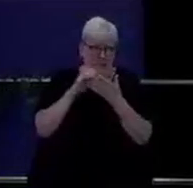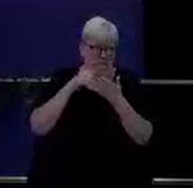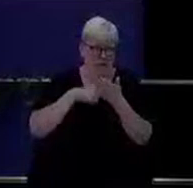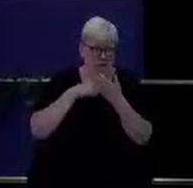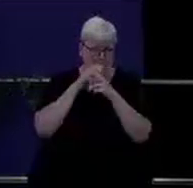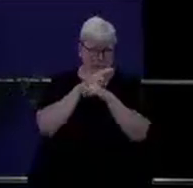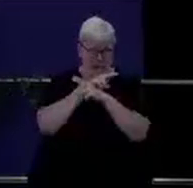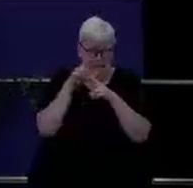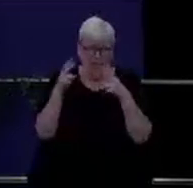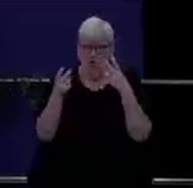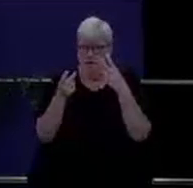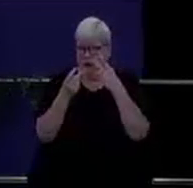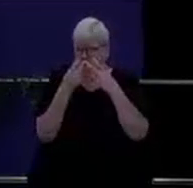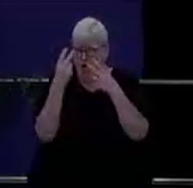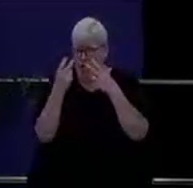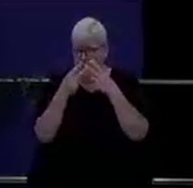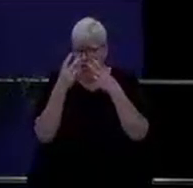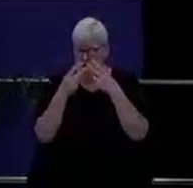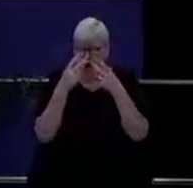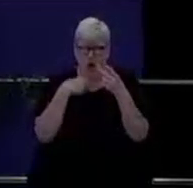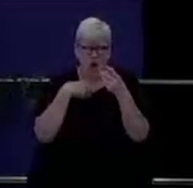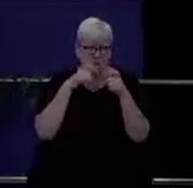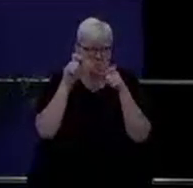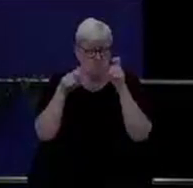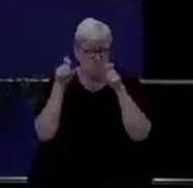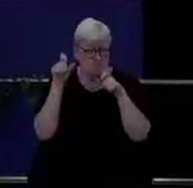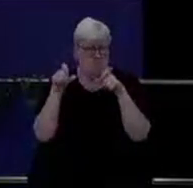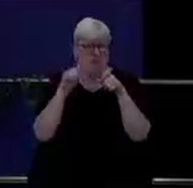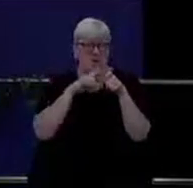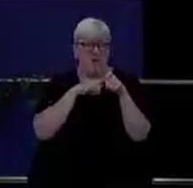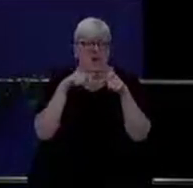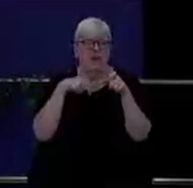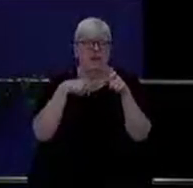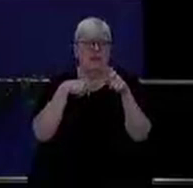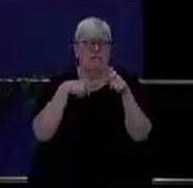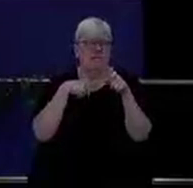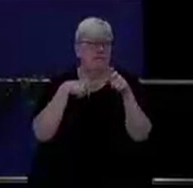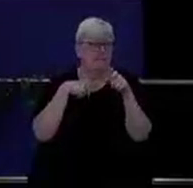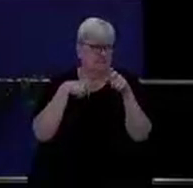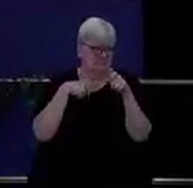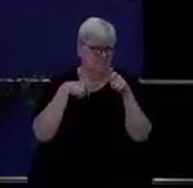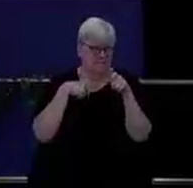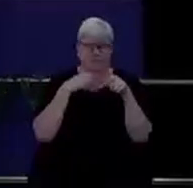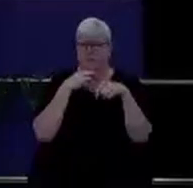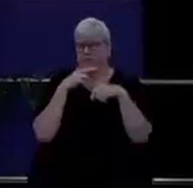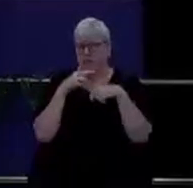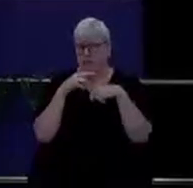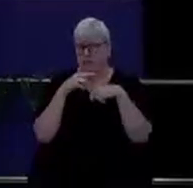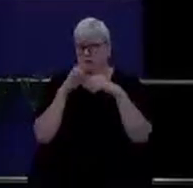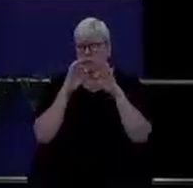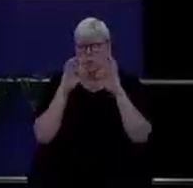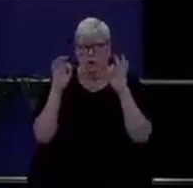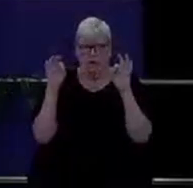other species and why I feel the way I do about them. A late October afternoon. It's